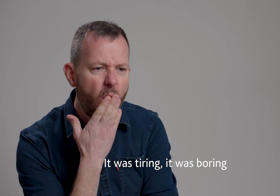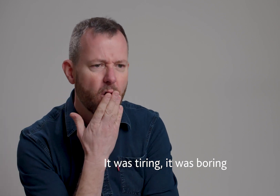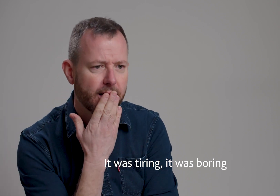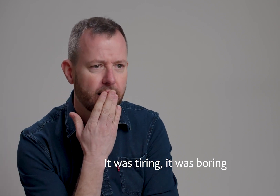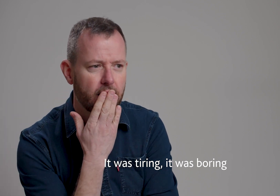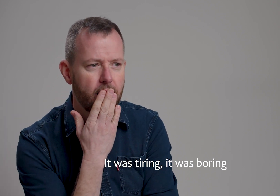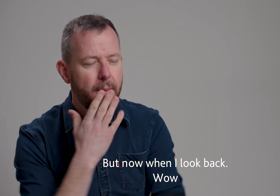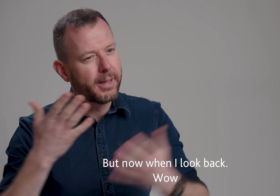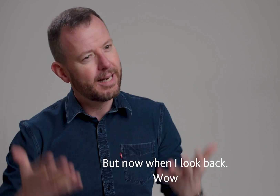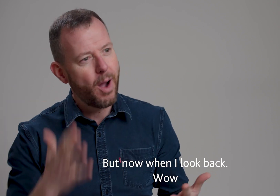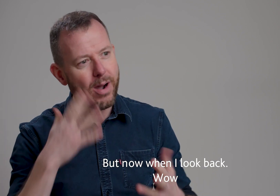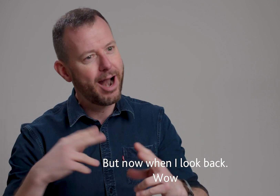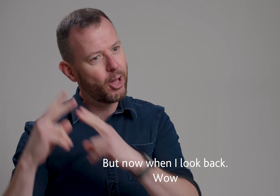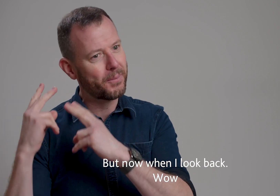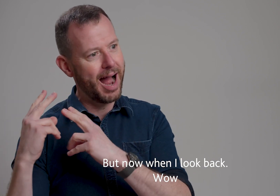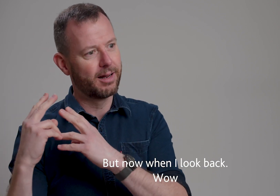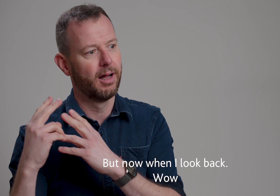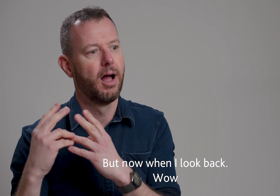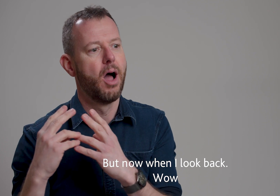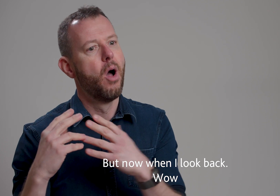horrible. But now when I look back,